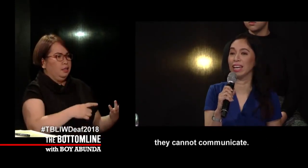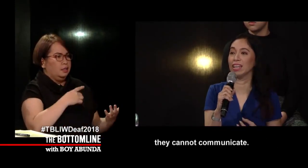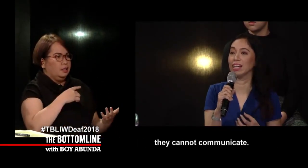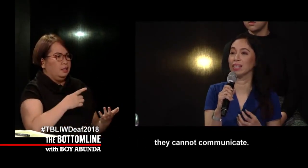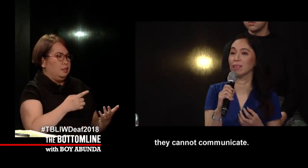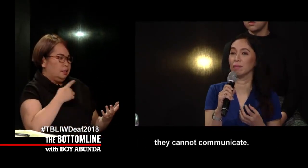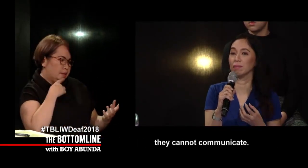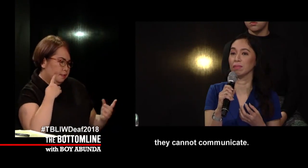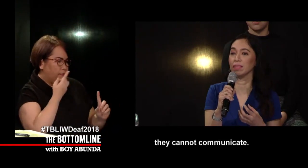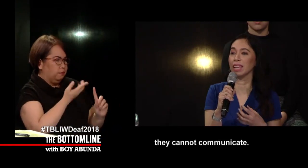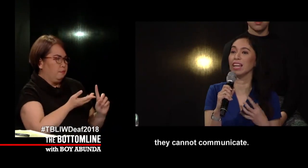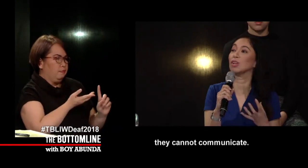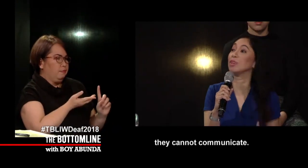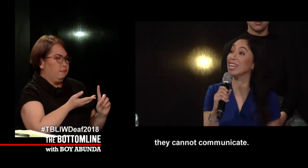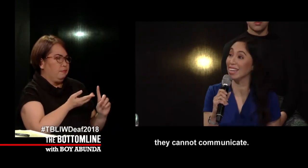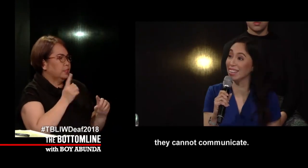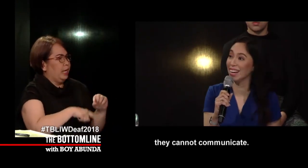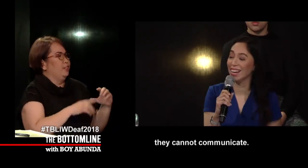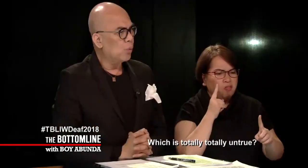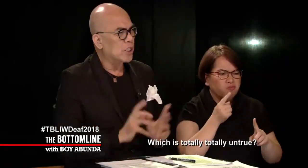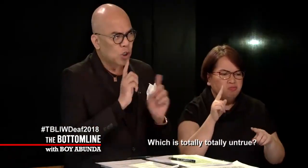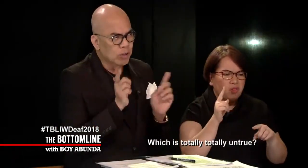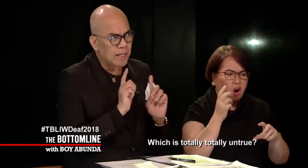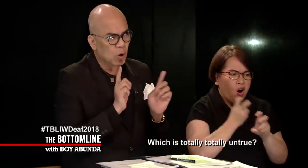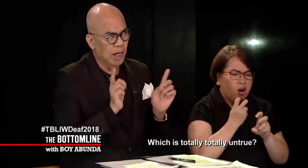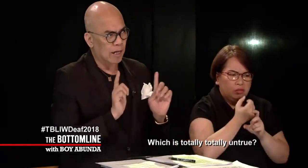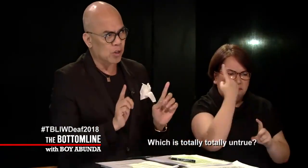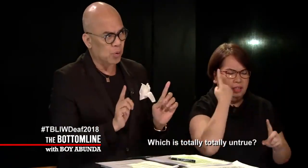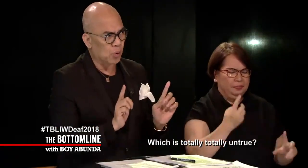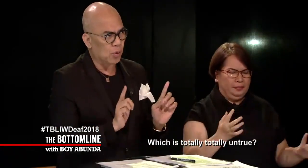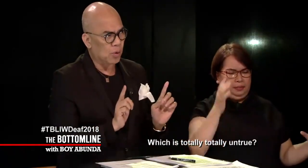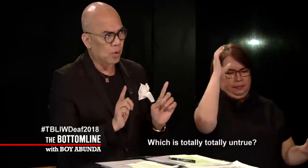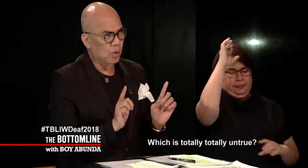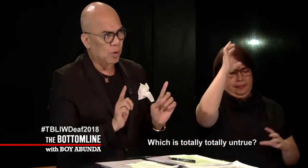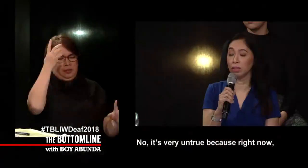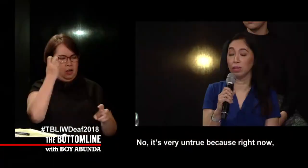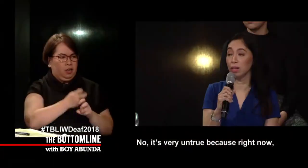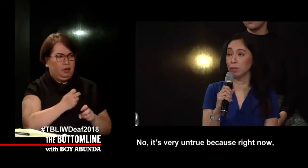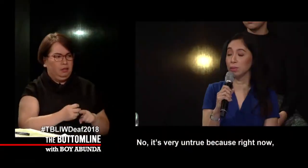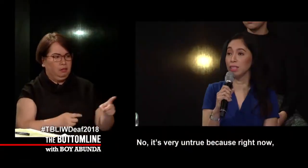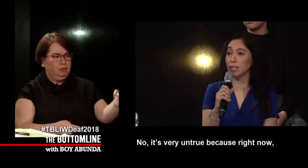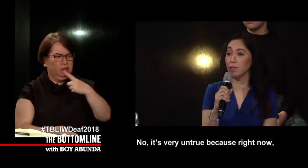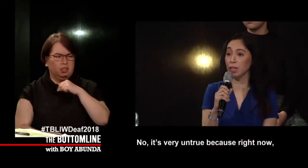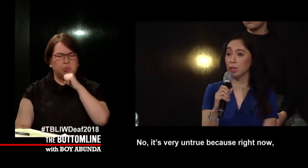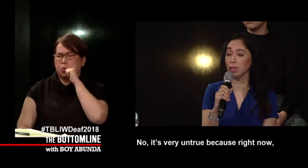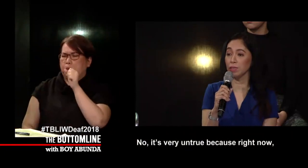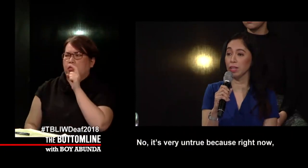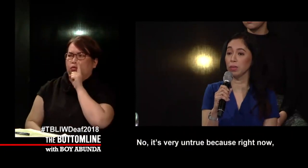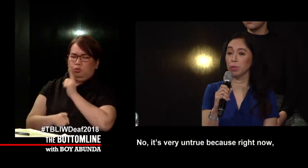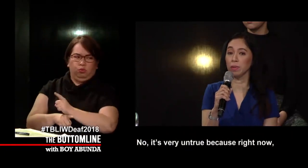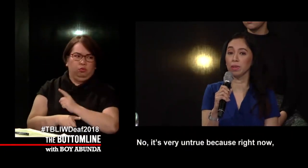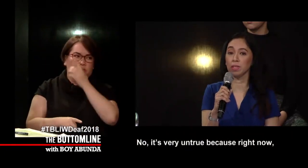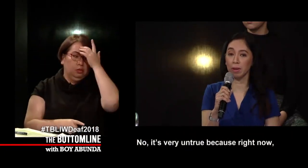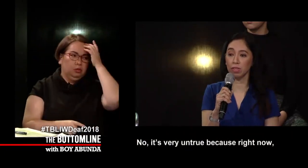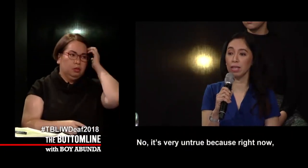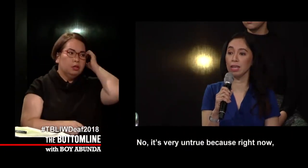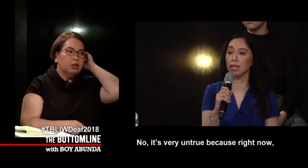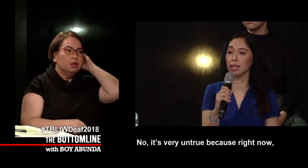they cannot communicate. Which is totally untrue. No, it's very untrue